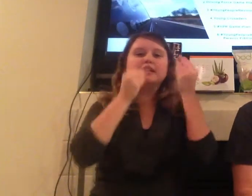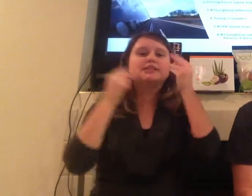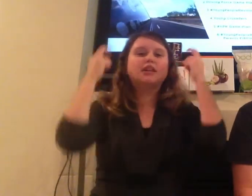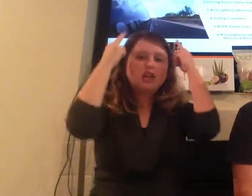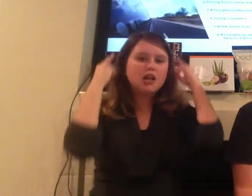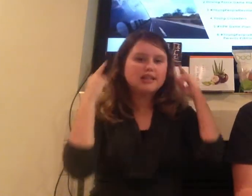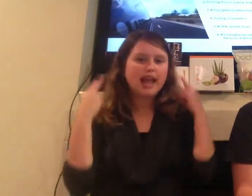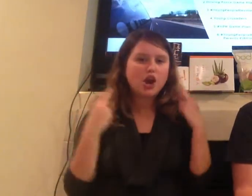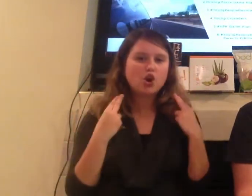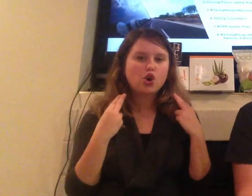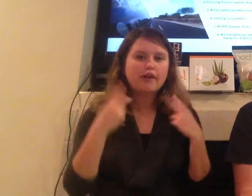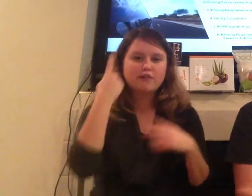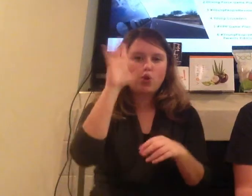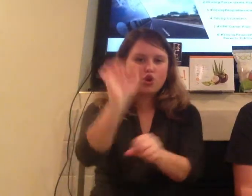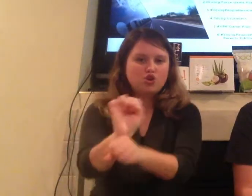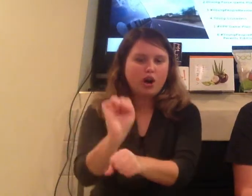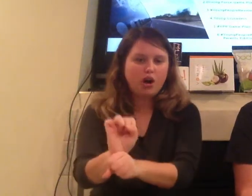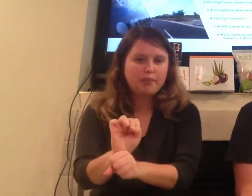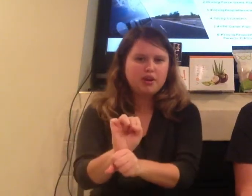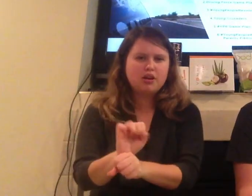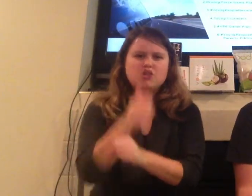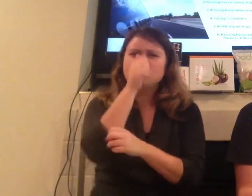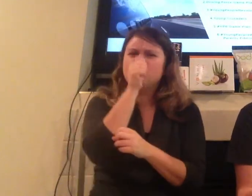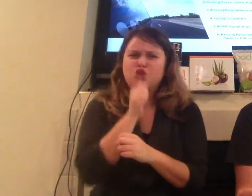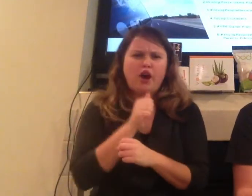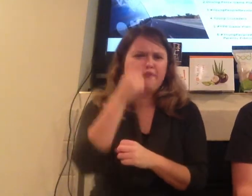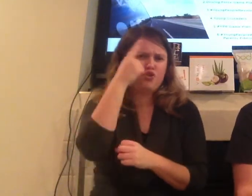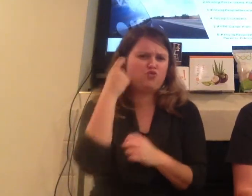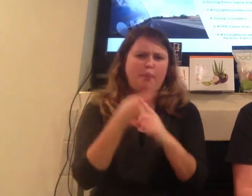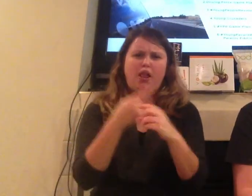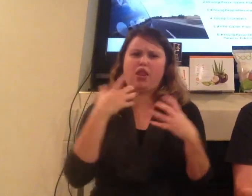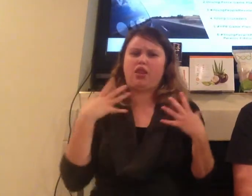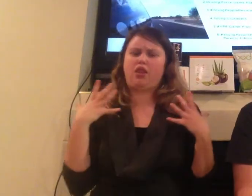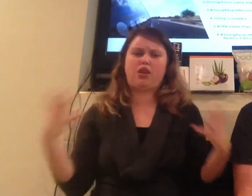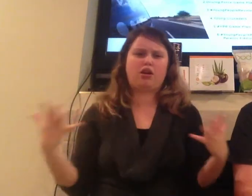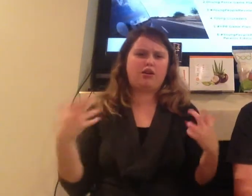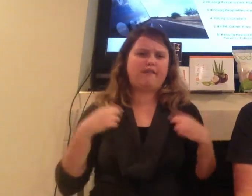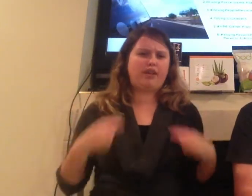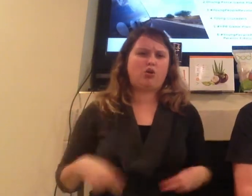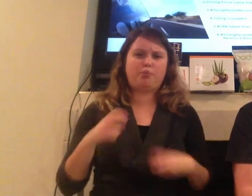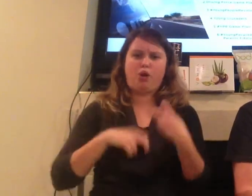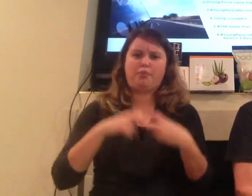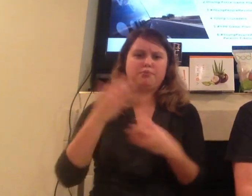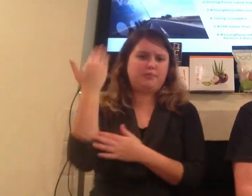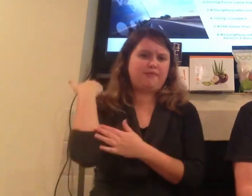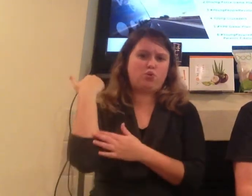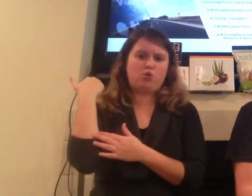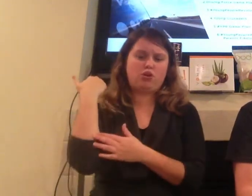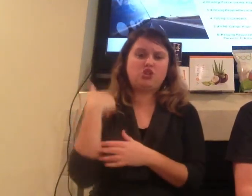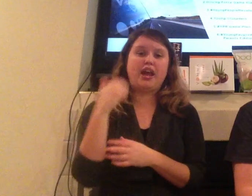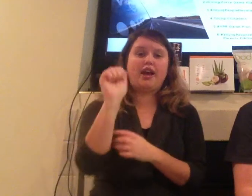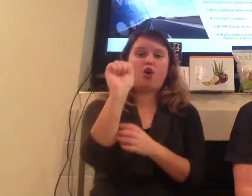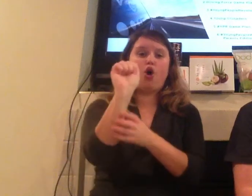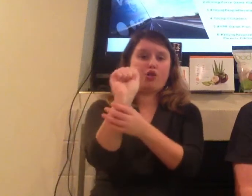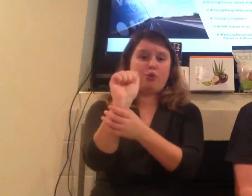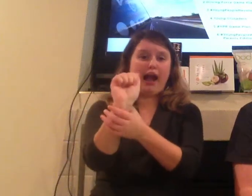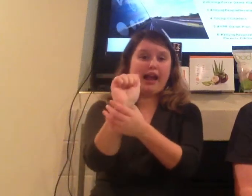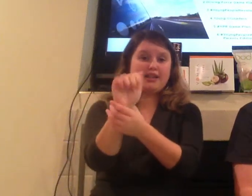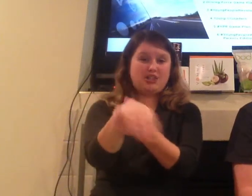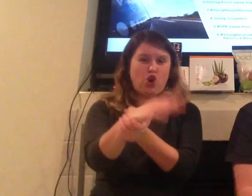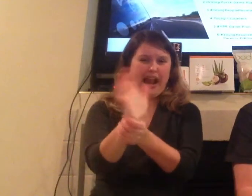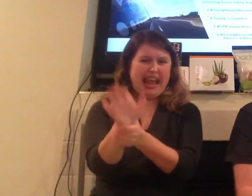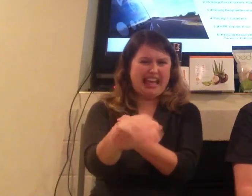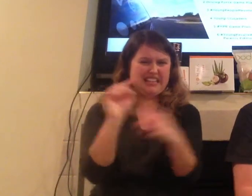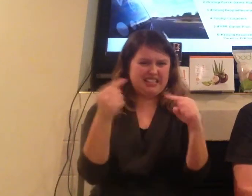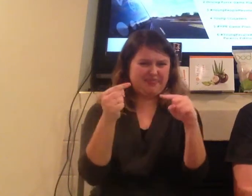suffers from a lot of health problems, or did, shall I say. She had arthritis in her hands